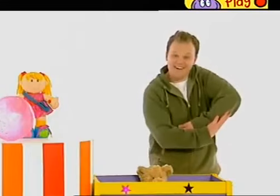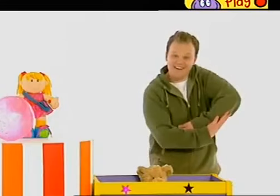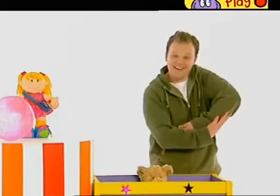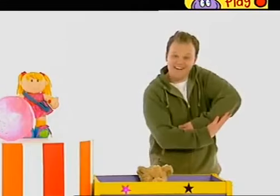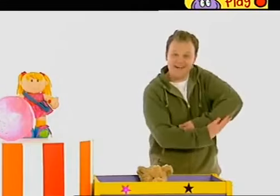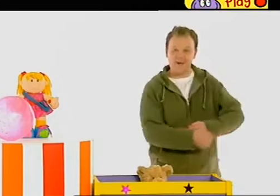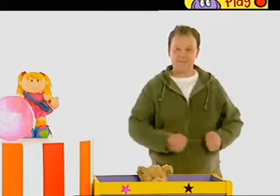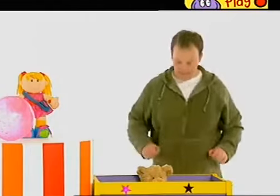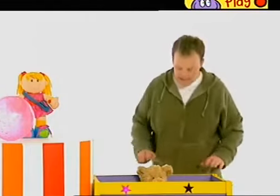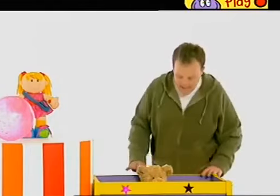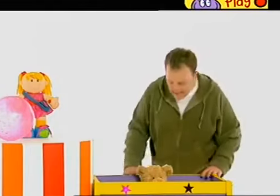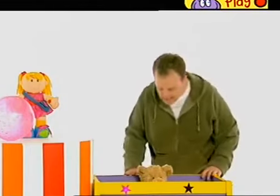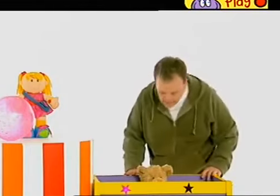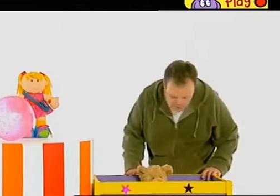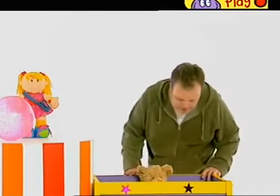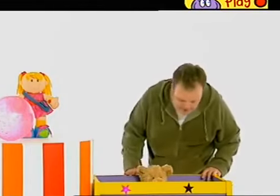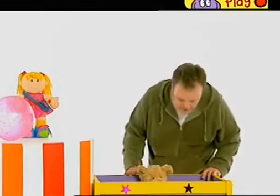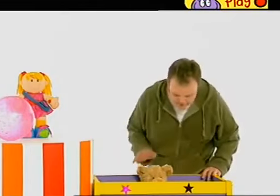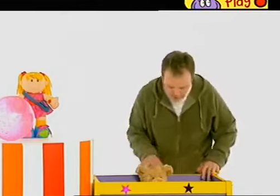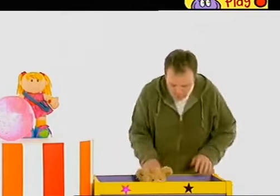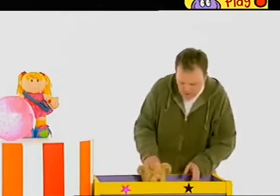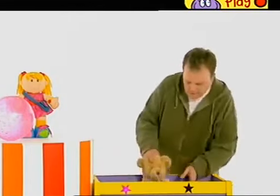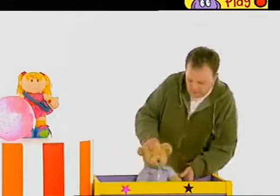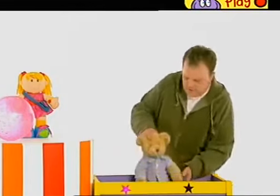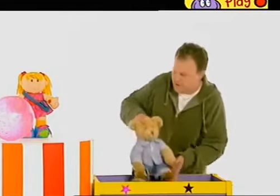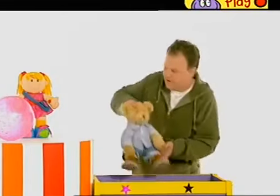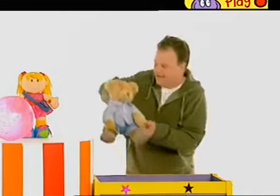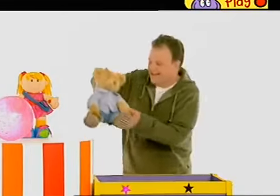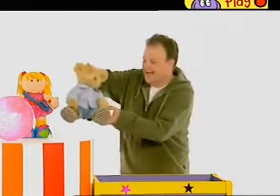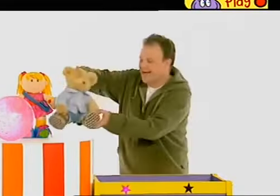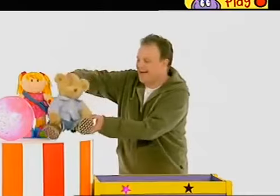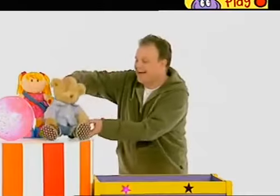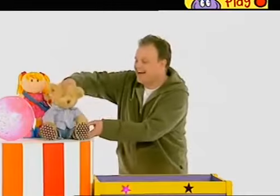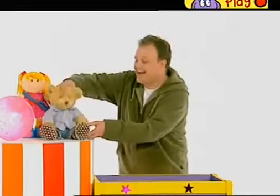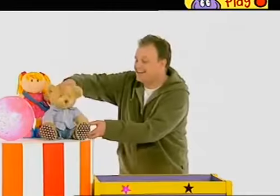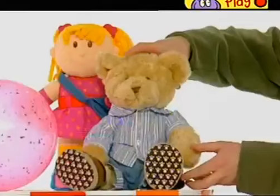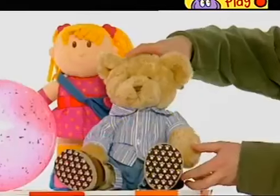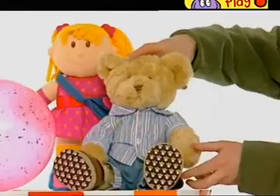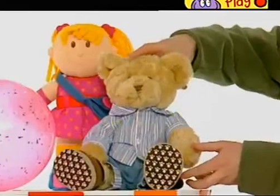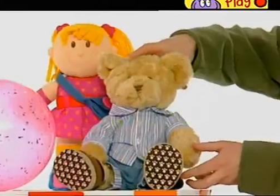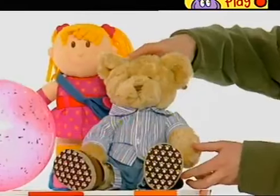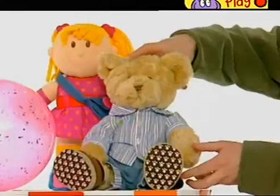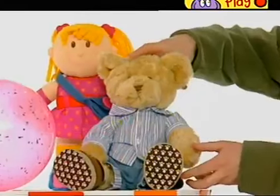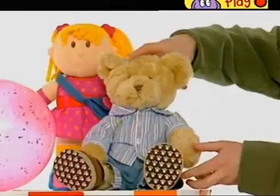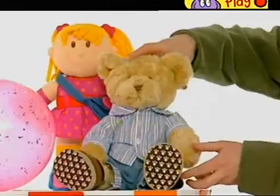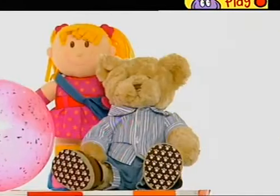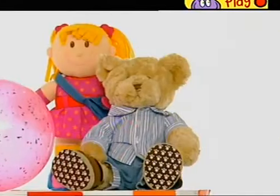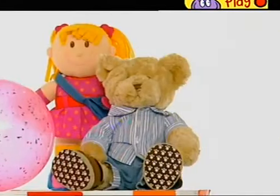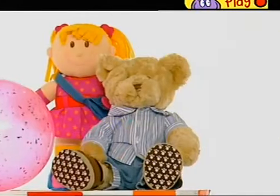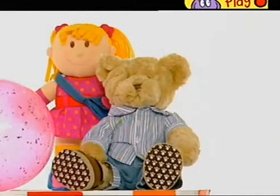Doll. And what have we got? Oh, well, we've got a teddy.